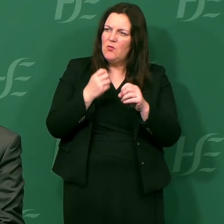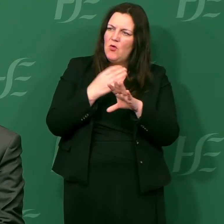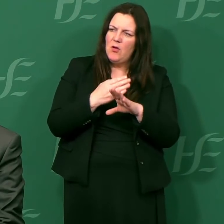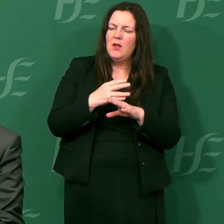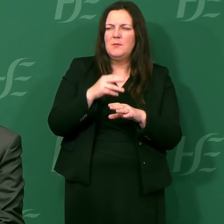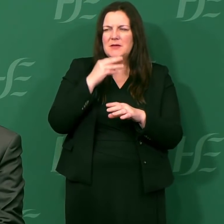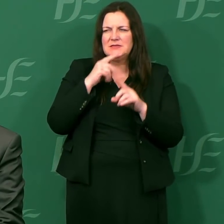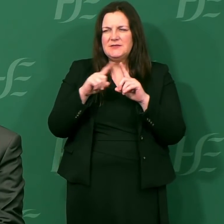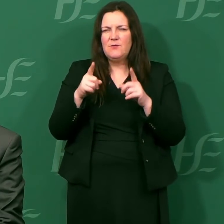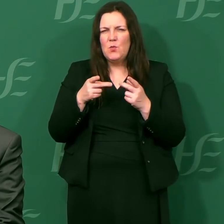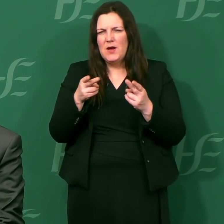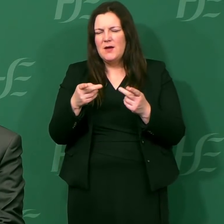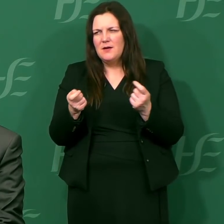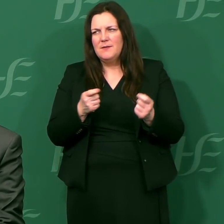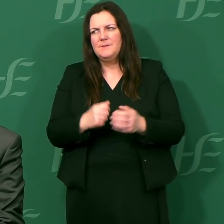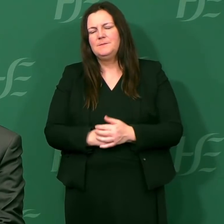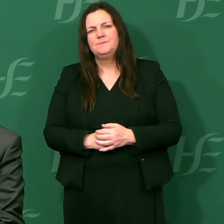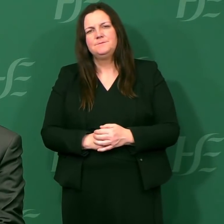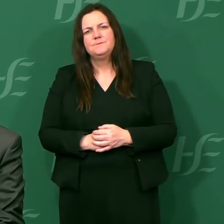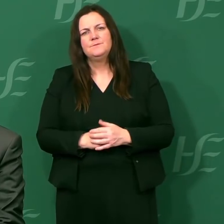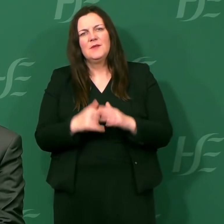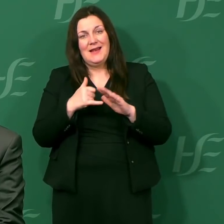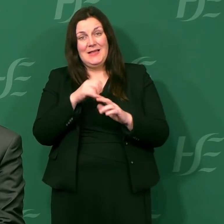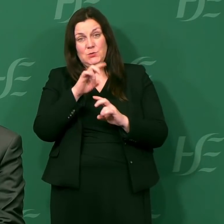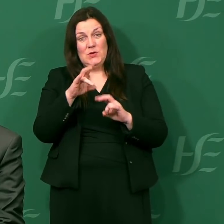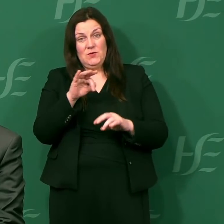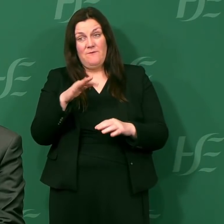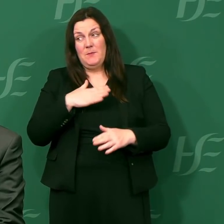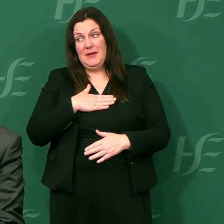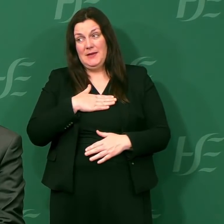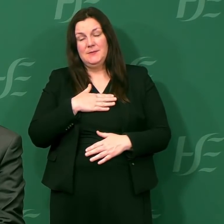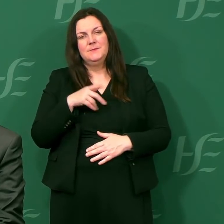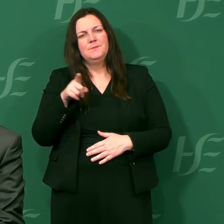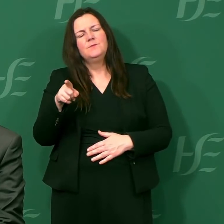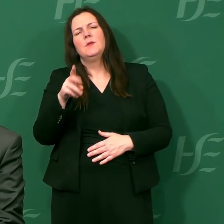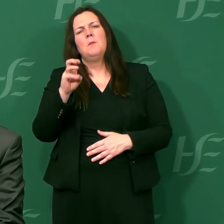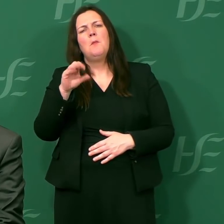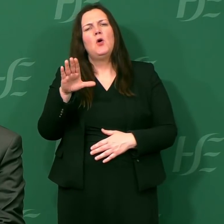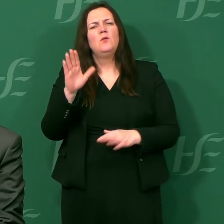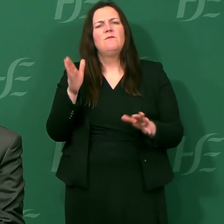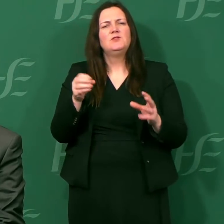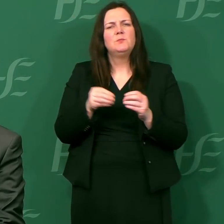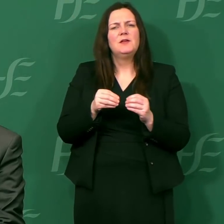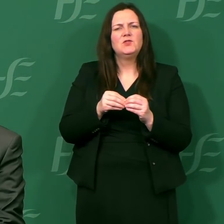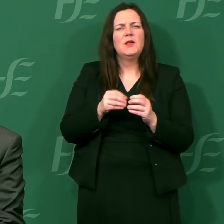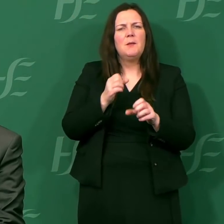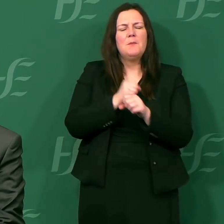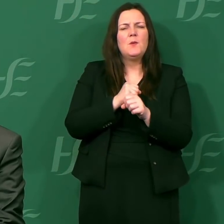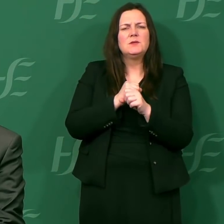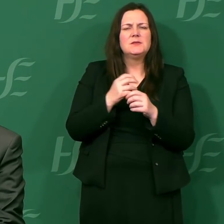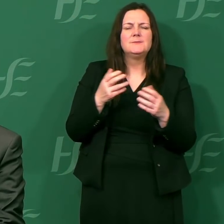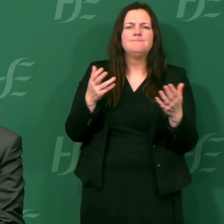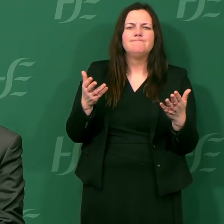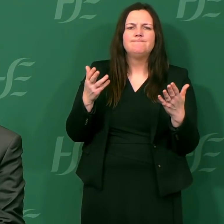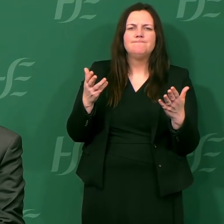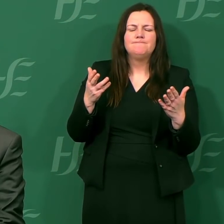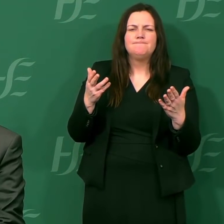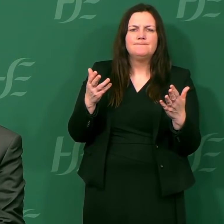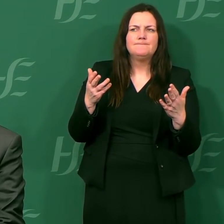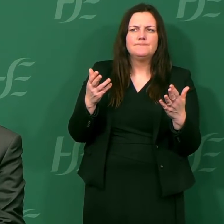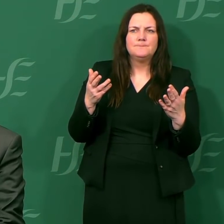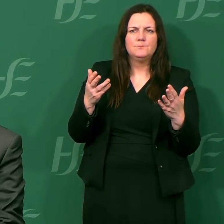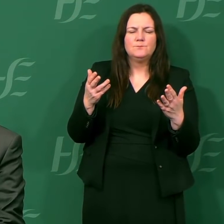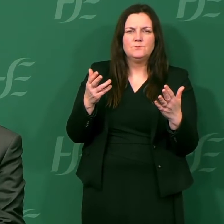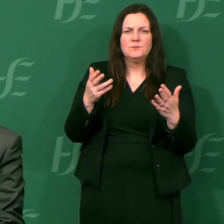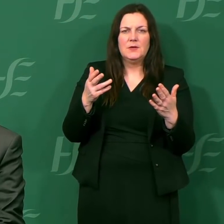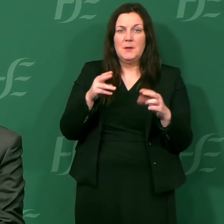model. Just a last question from me. Paul, you'd mentioned there in relation to suggesting maybe that